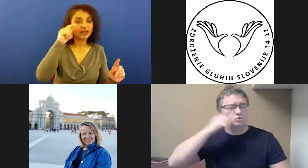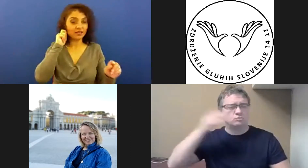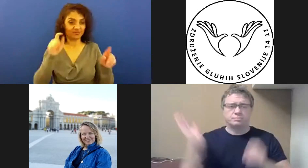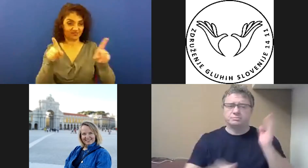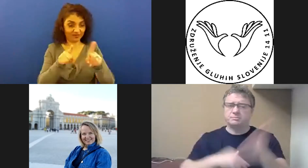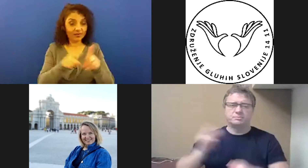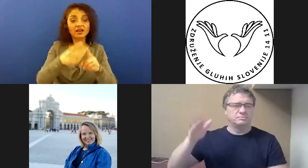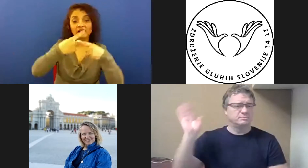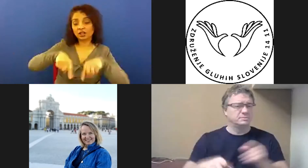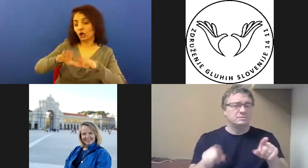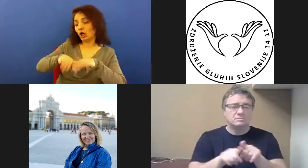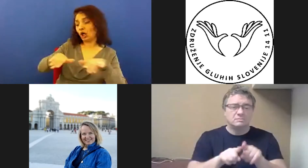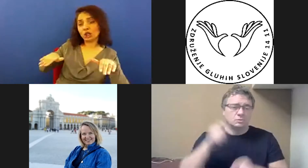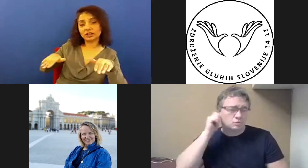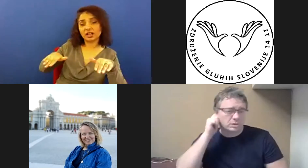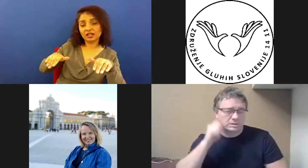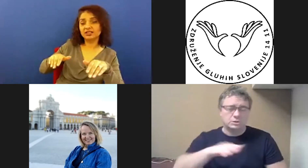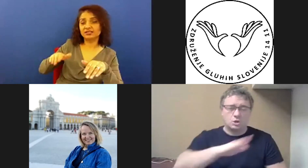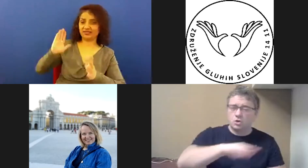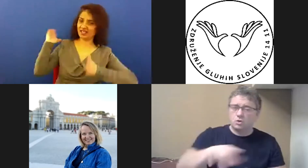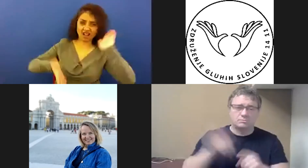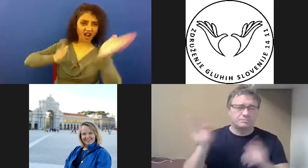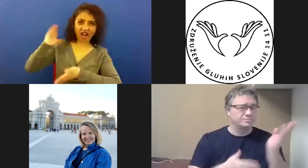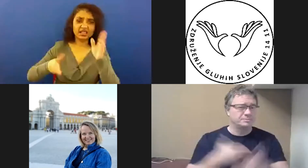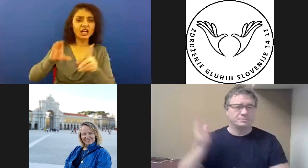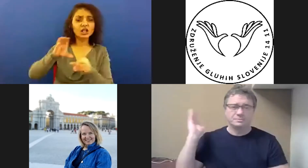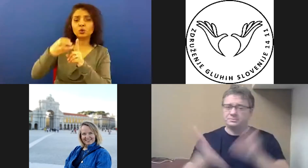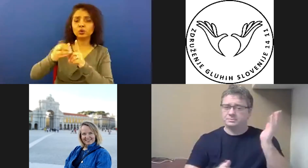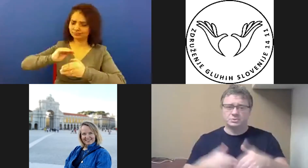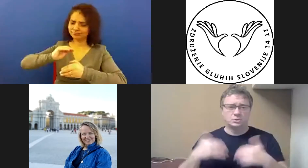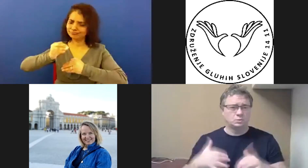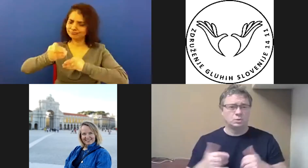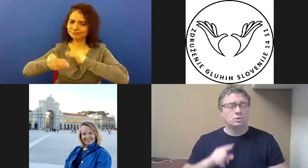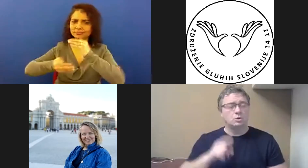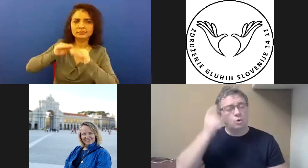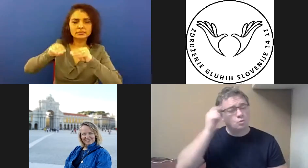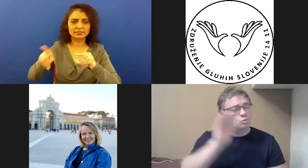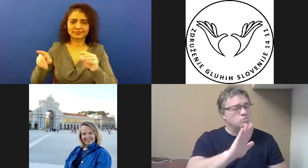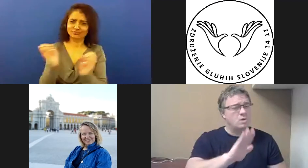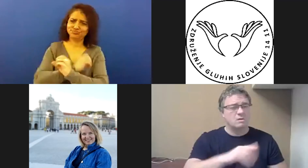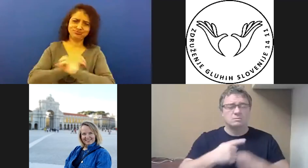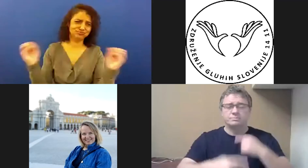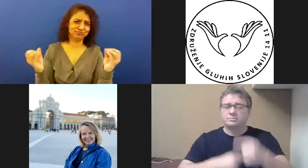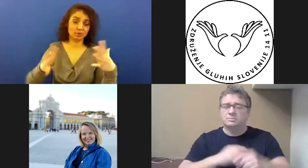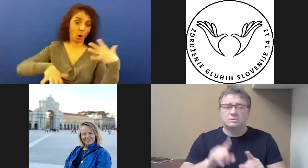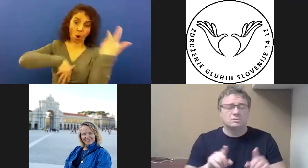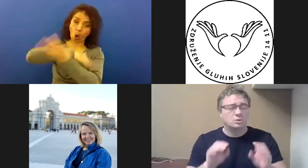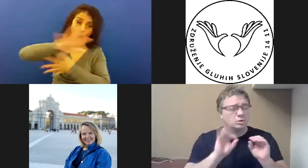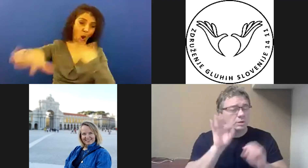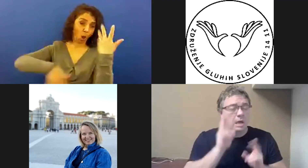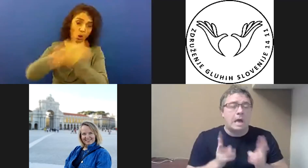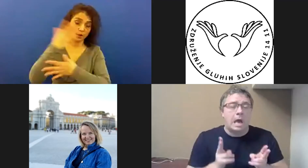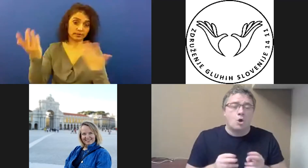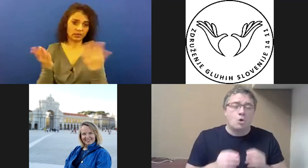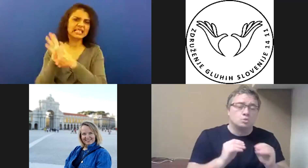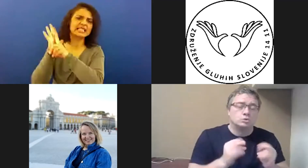So now both deaf man and deaf Roma have a tradition